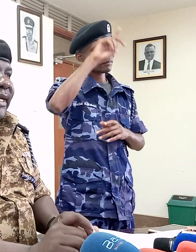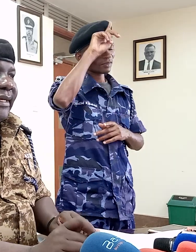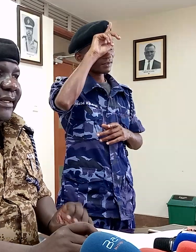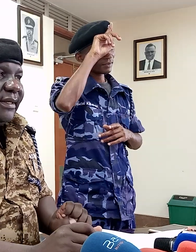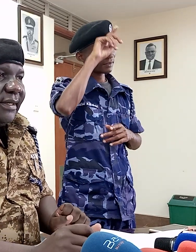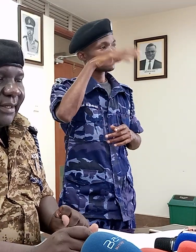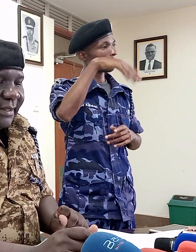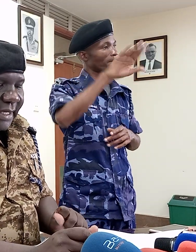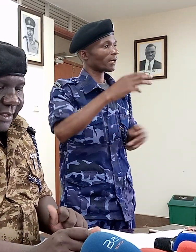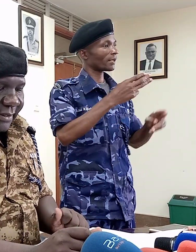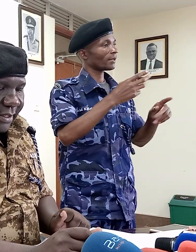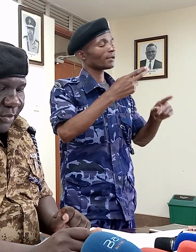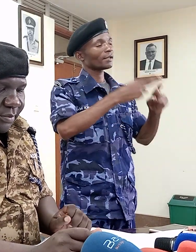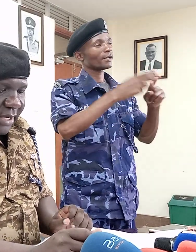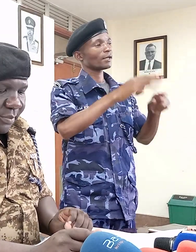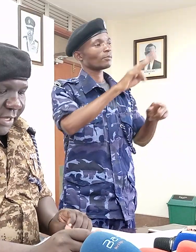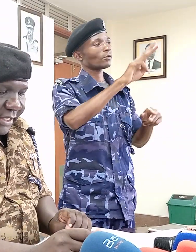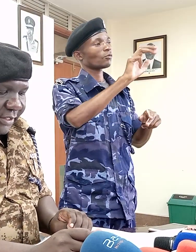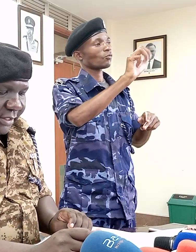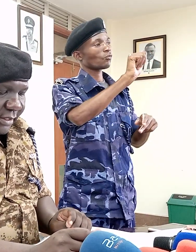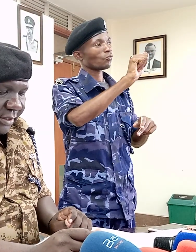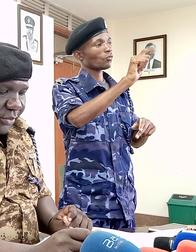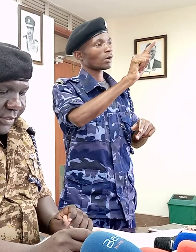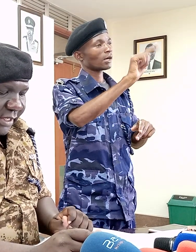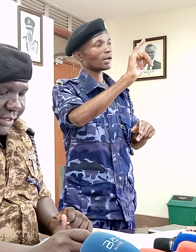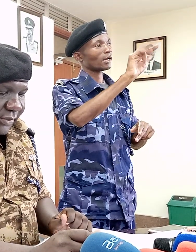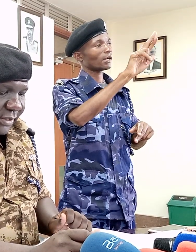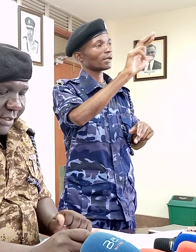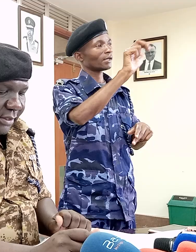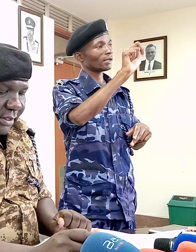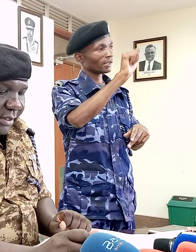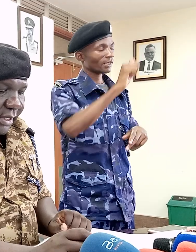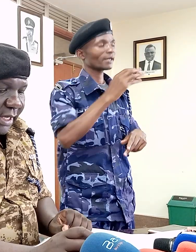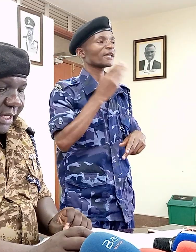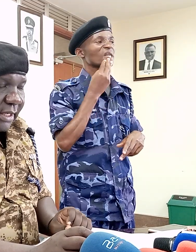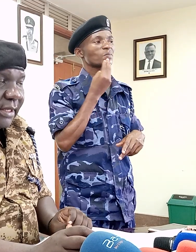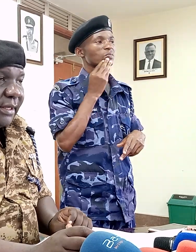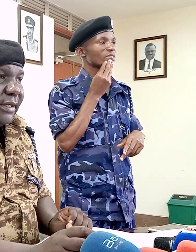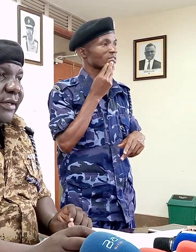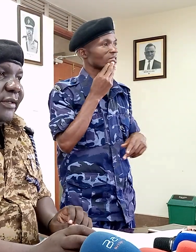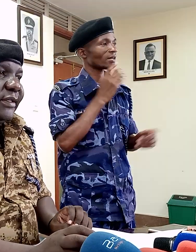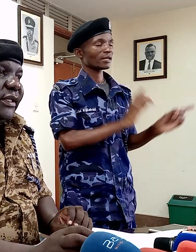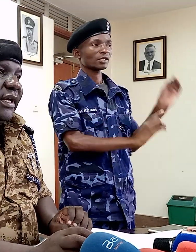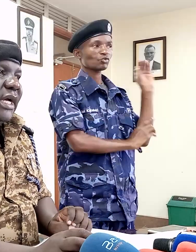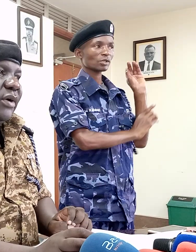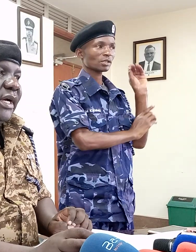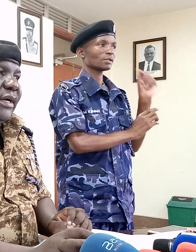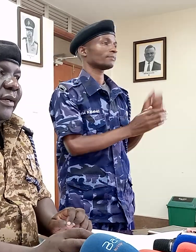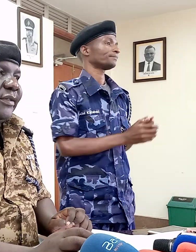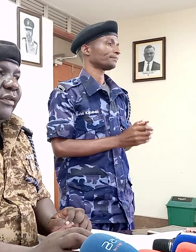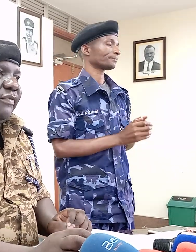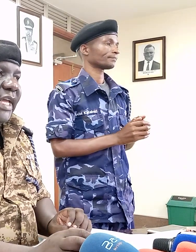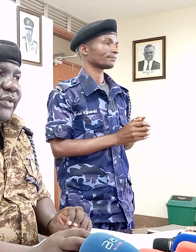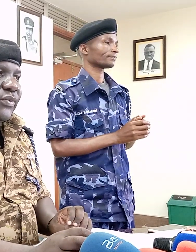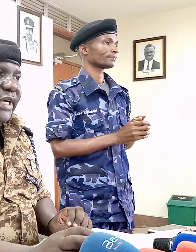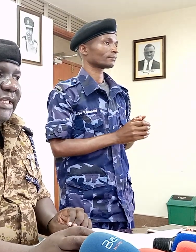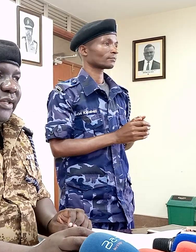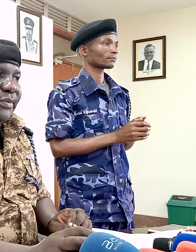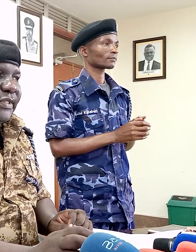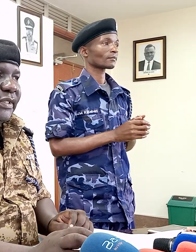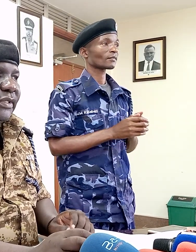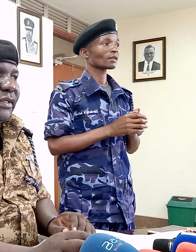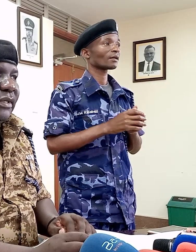Warira, that is in Bumango Parish in Busia District, and our flying